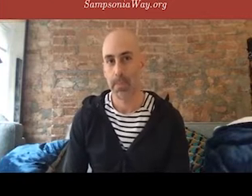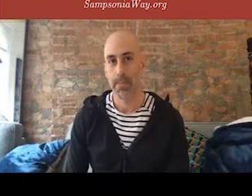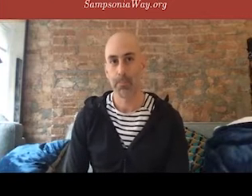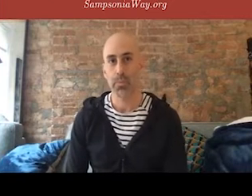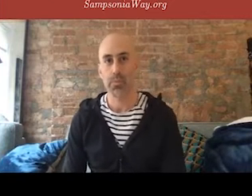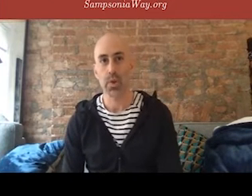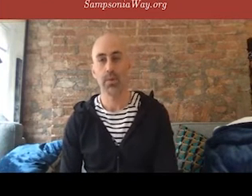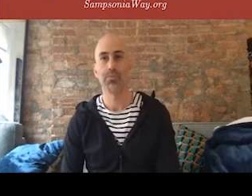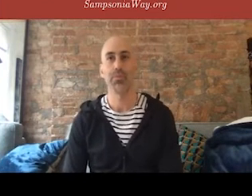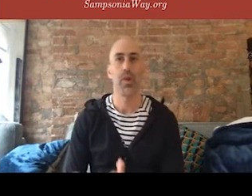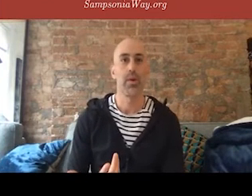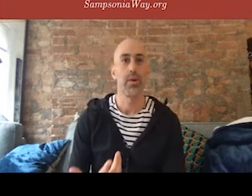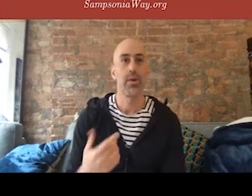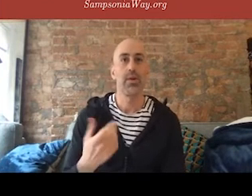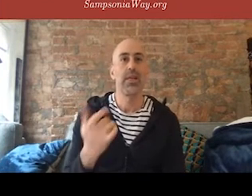back.